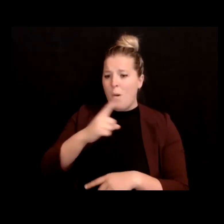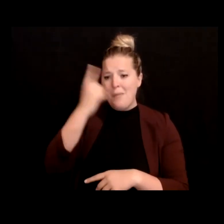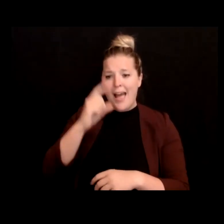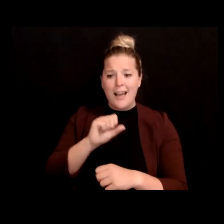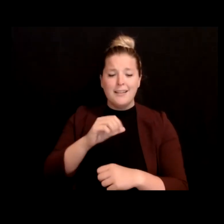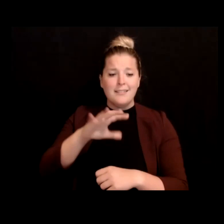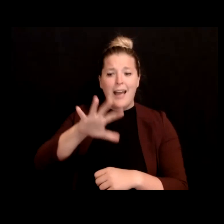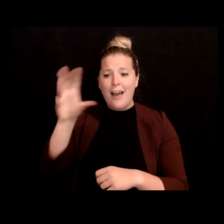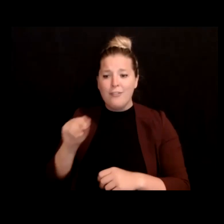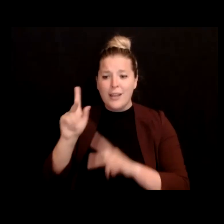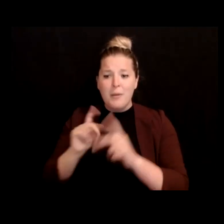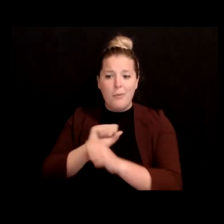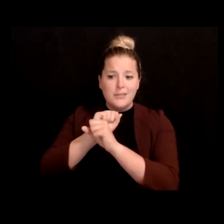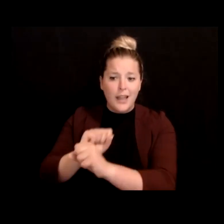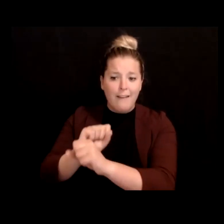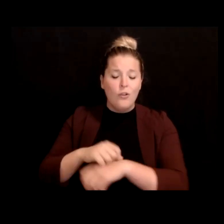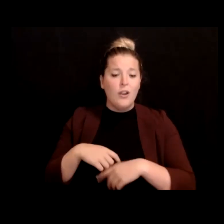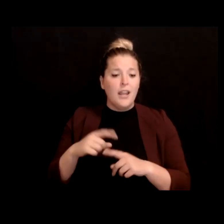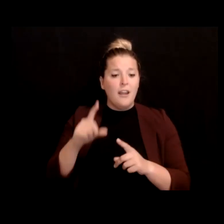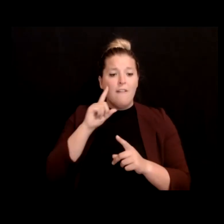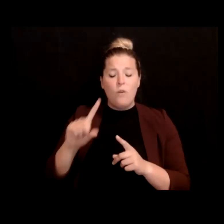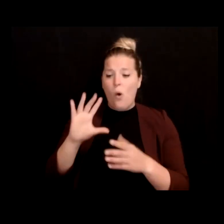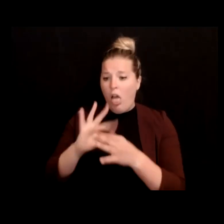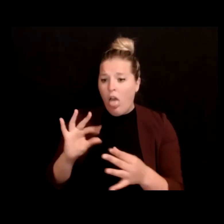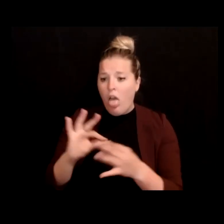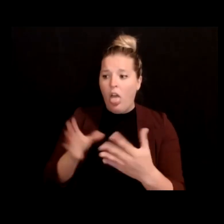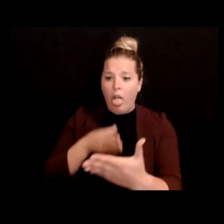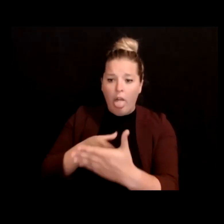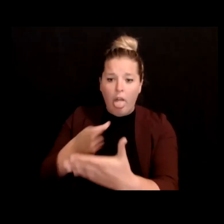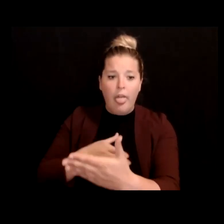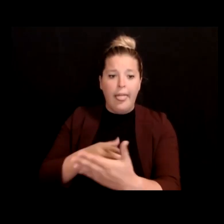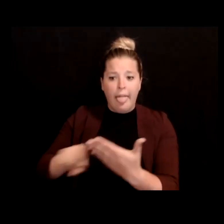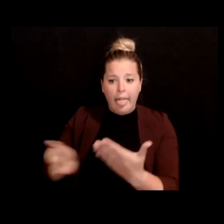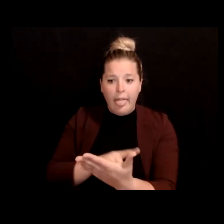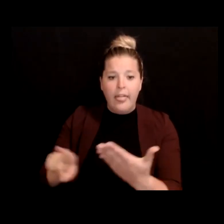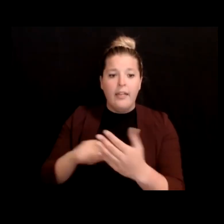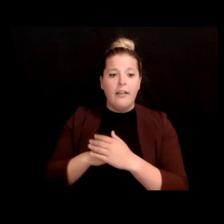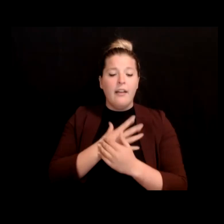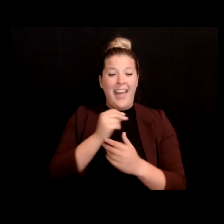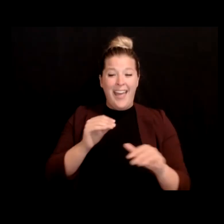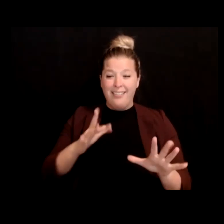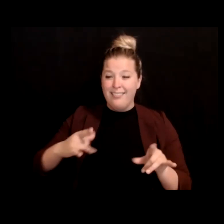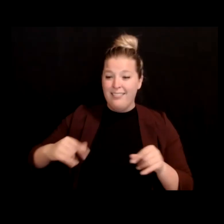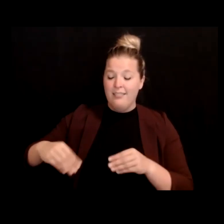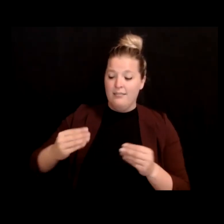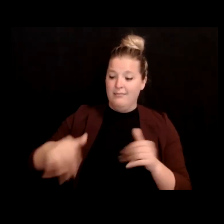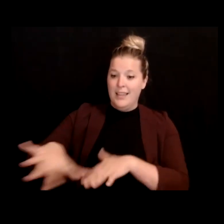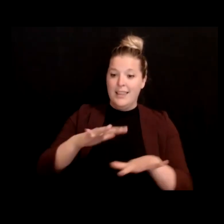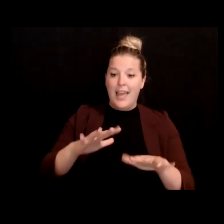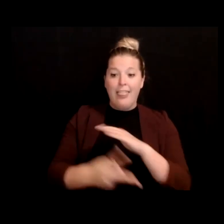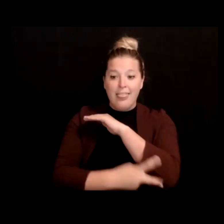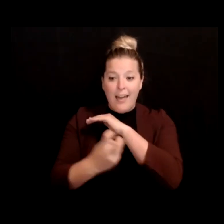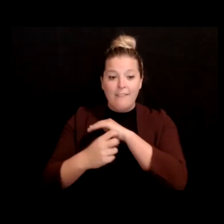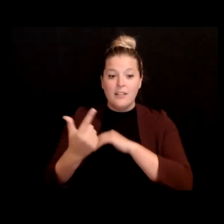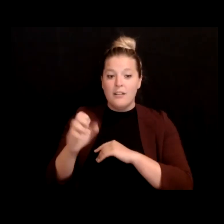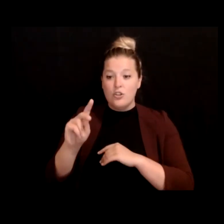the ways in which ableist rhetorics and logic were used to justify and to further land theft and linguistic and cultural genocide of